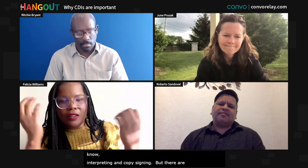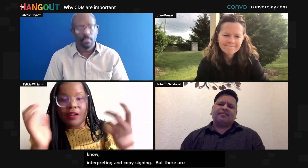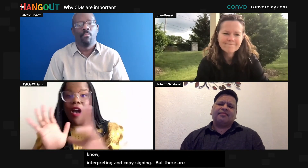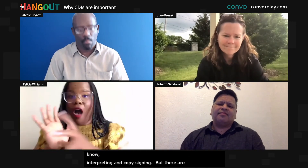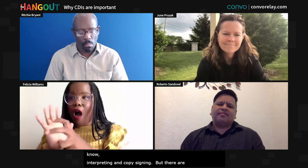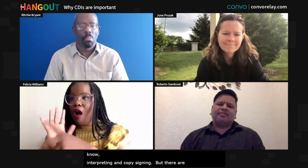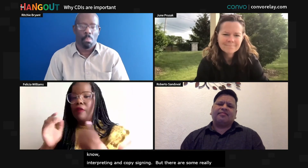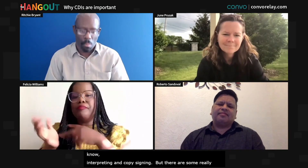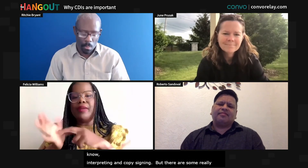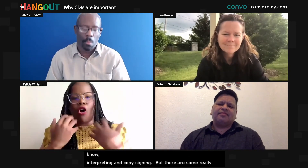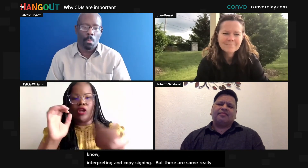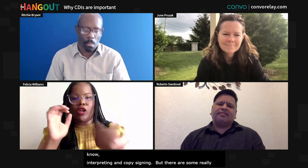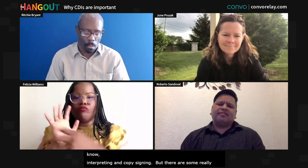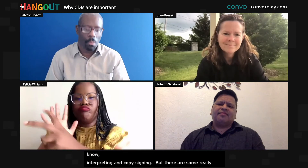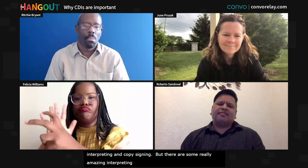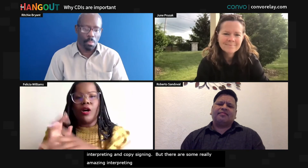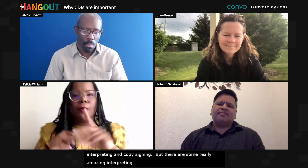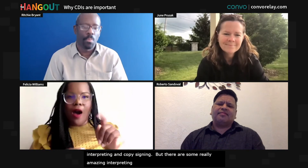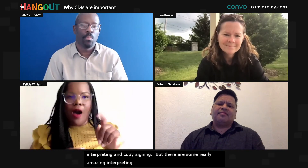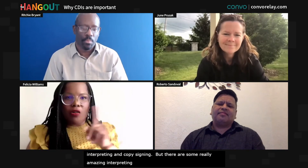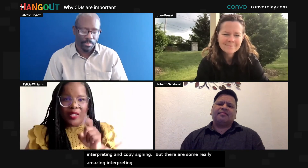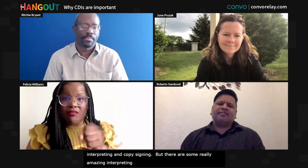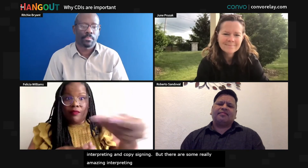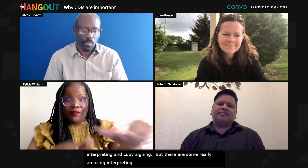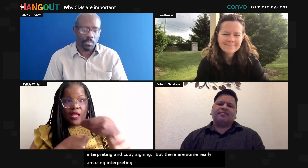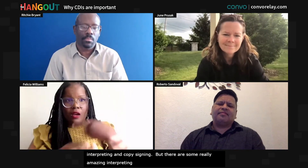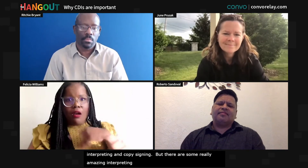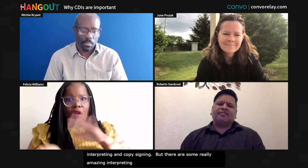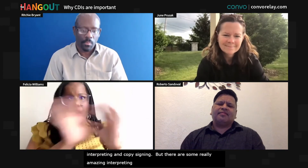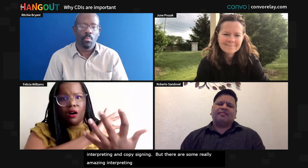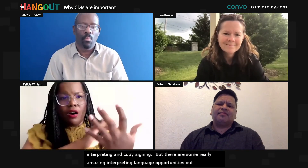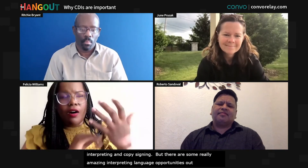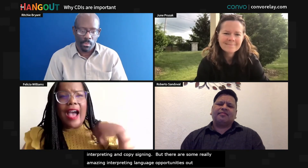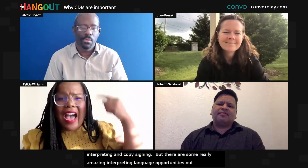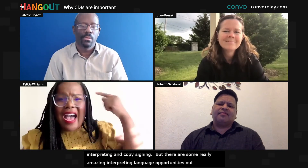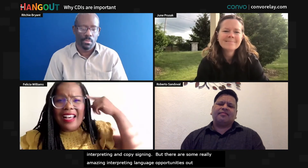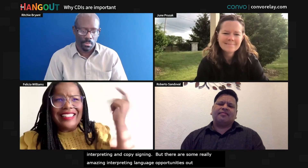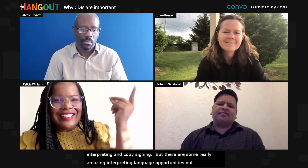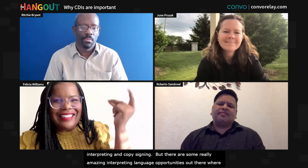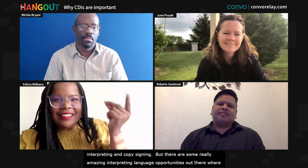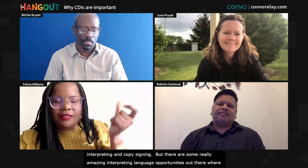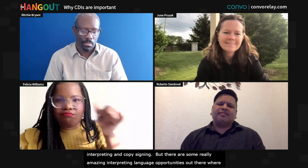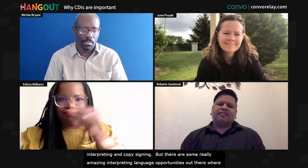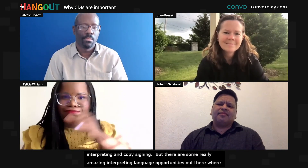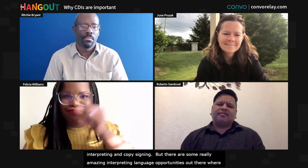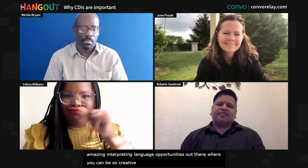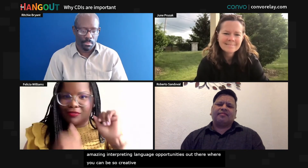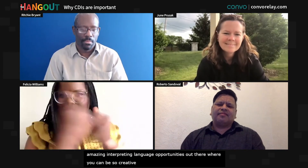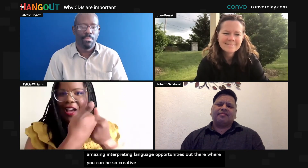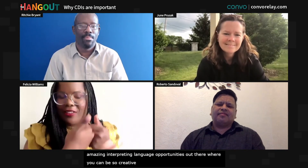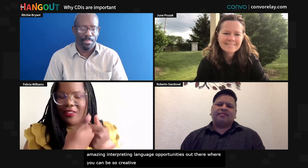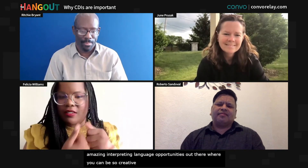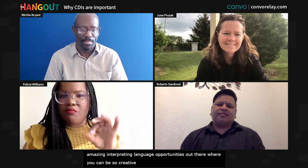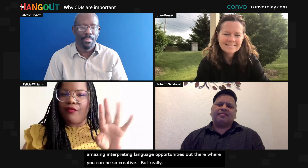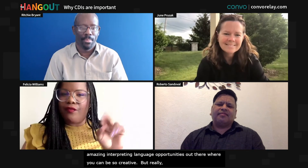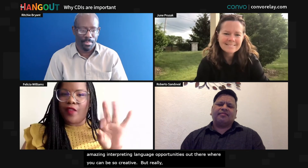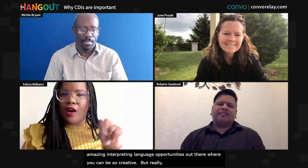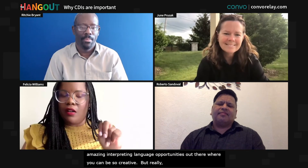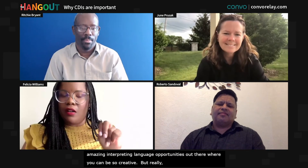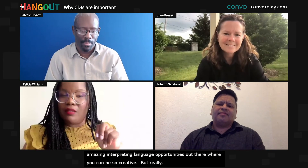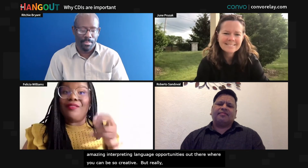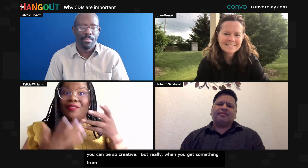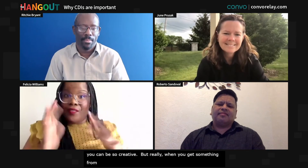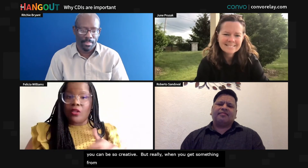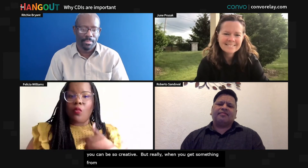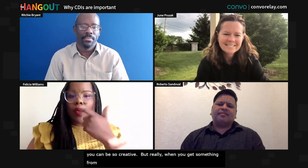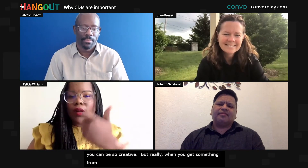language opportunities out there that you can be so creative. But really, just when you get something from a hearing interpreter